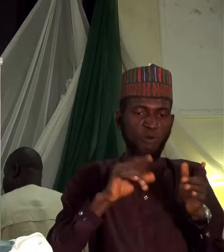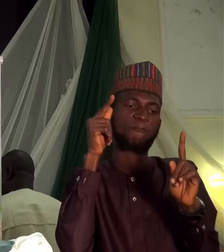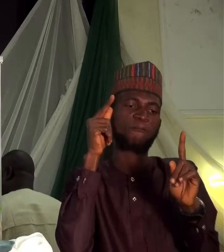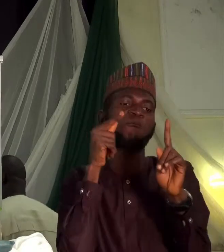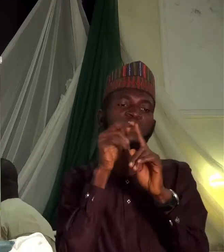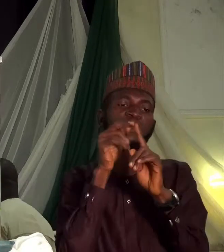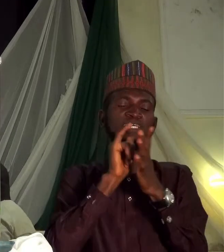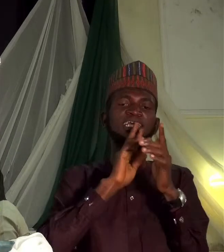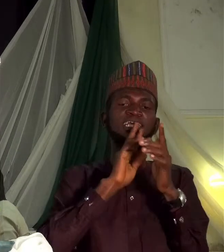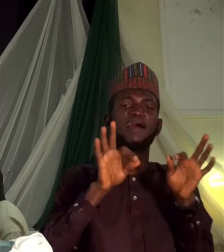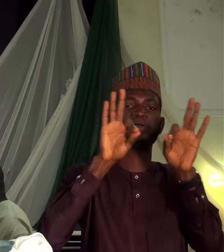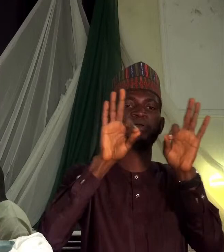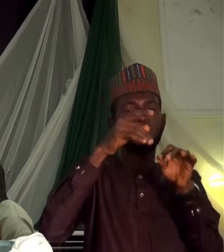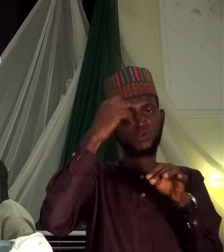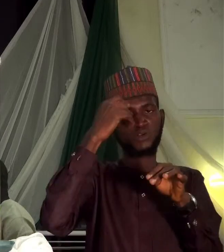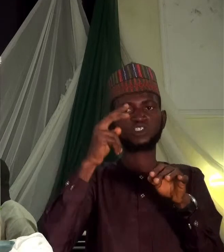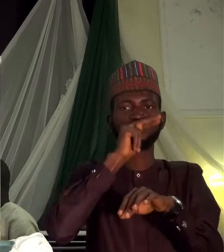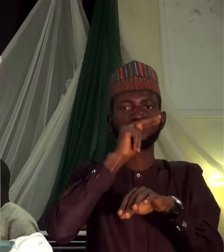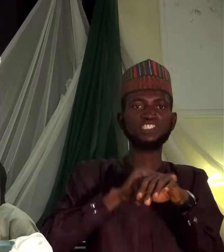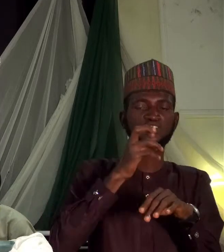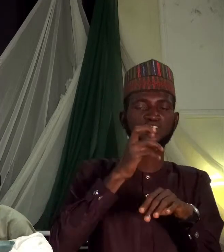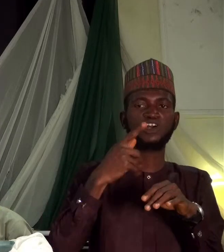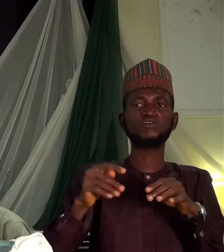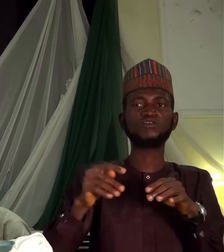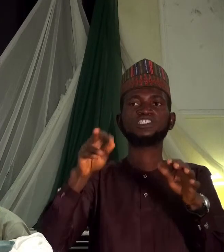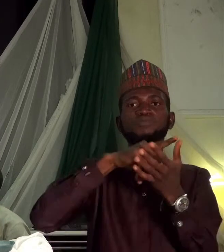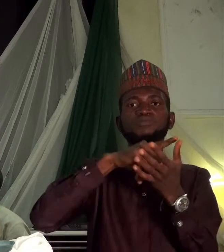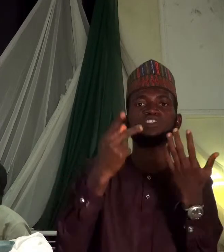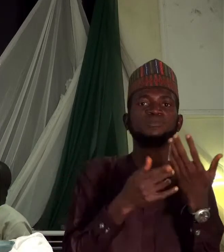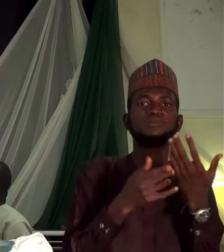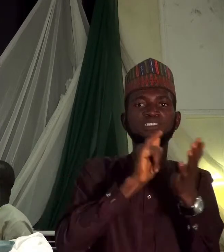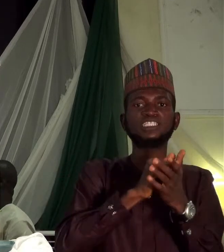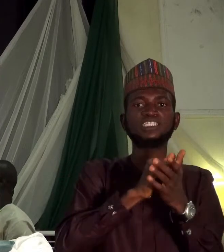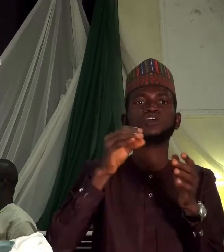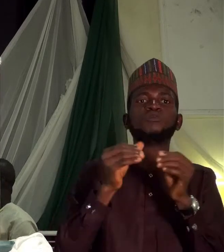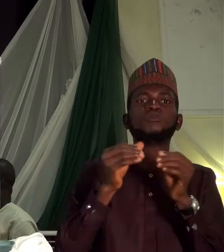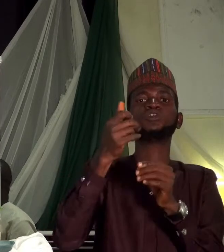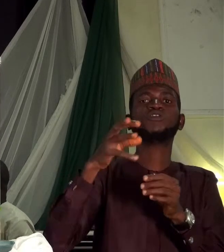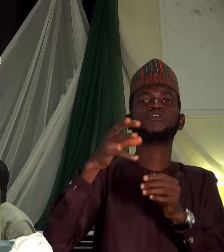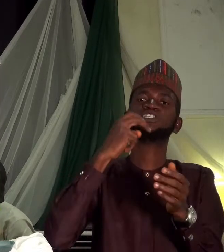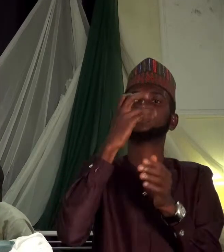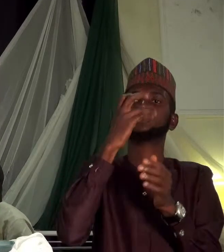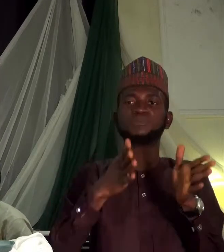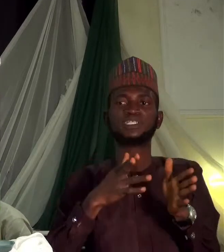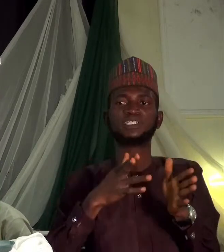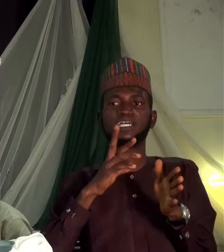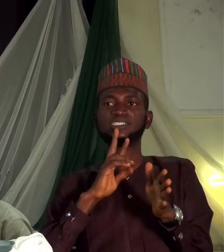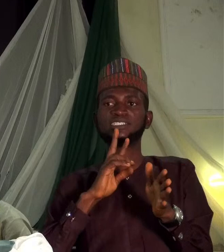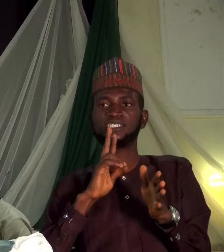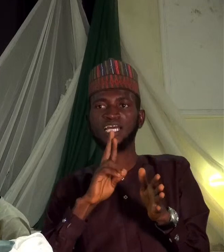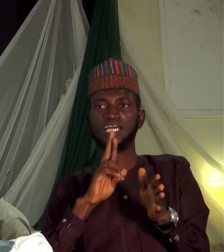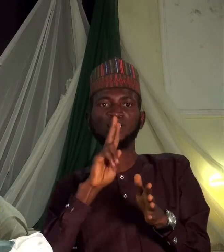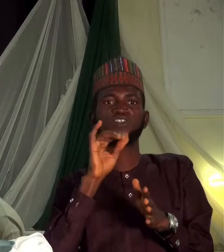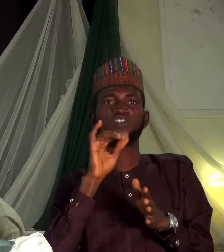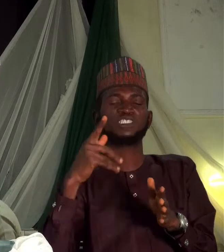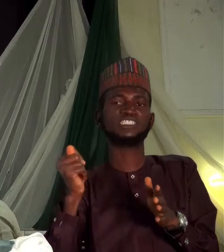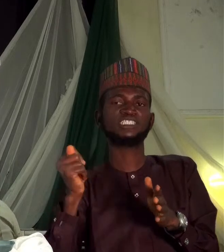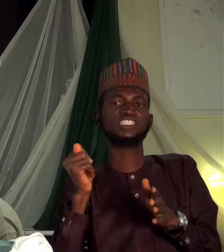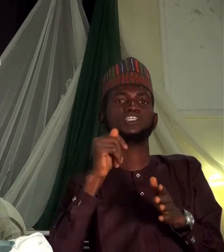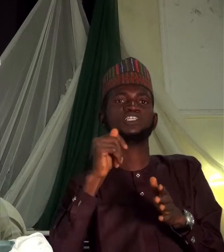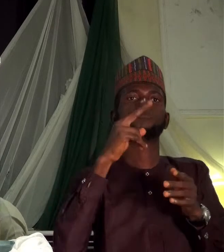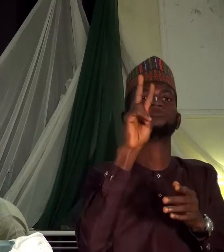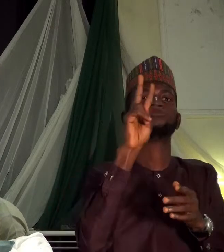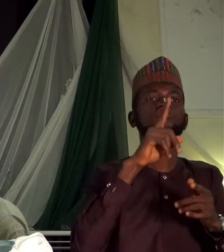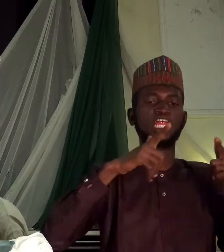But because of the nature of the program, because I have discovered that most of the speakers are using the two languages, Yoruba and